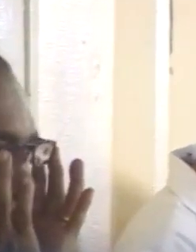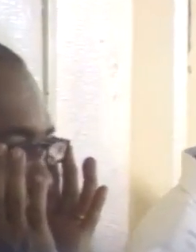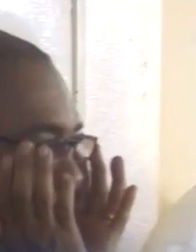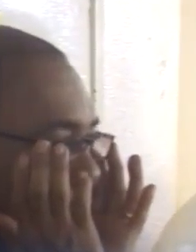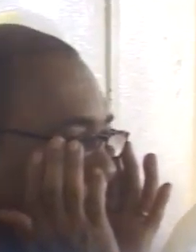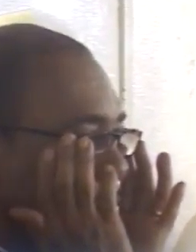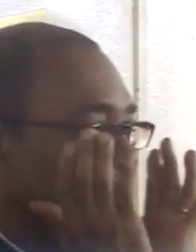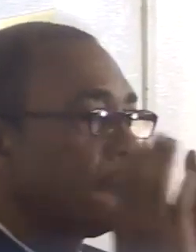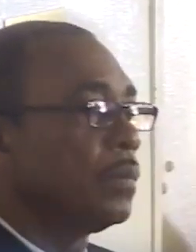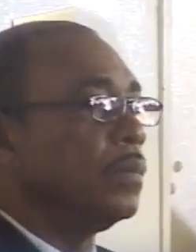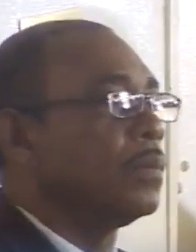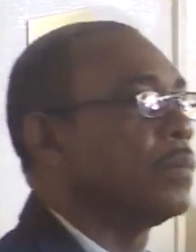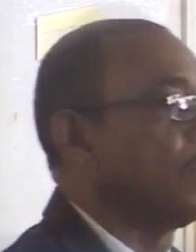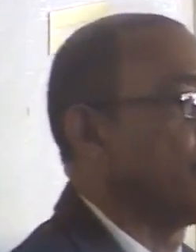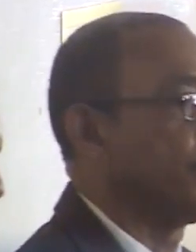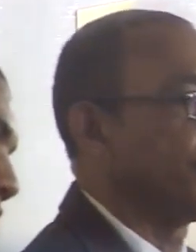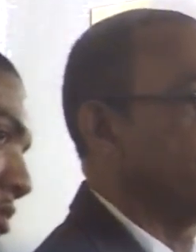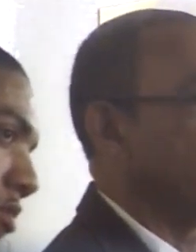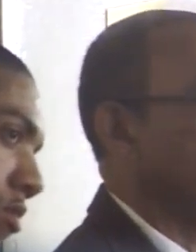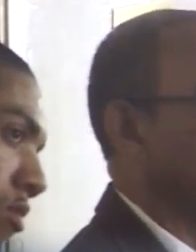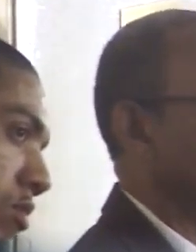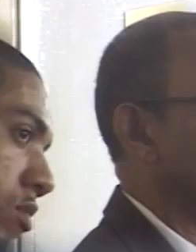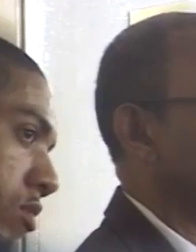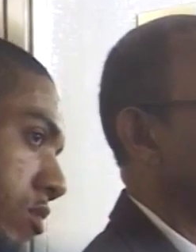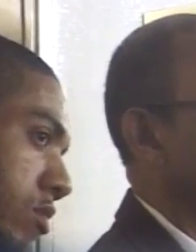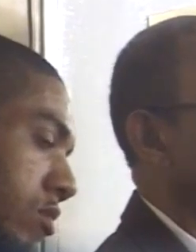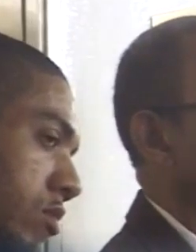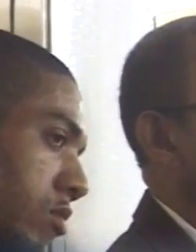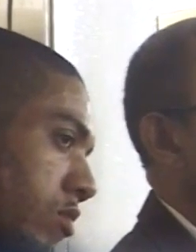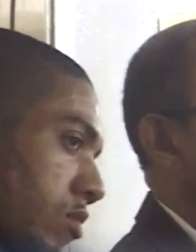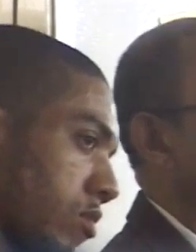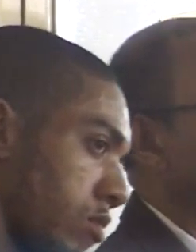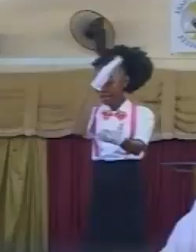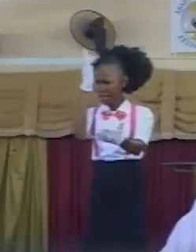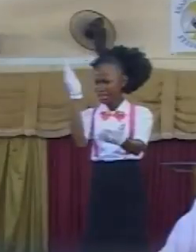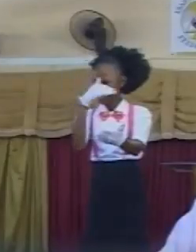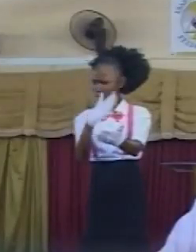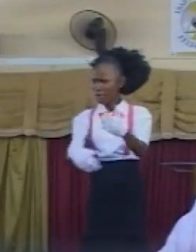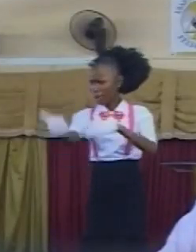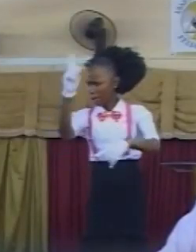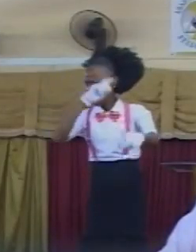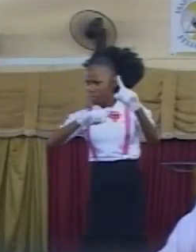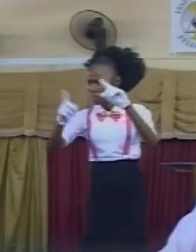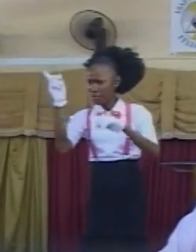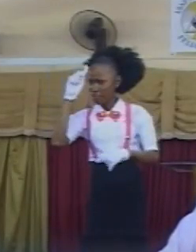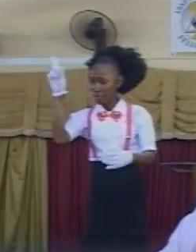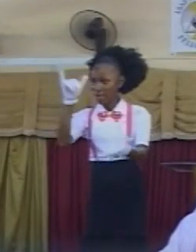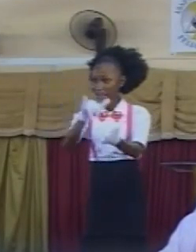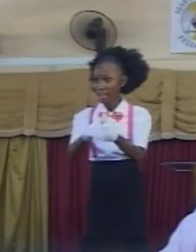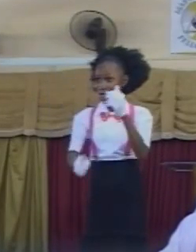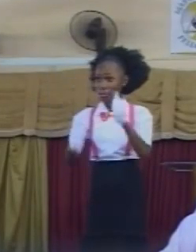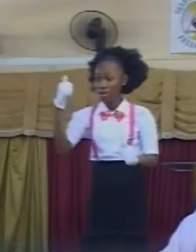But when they realized that he didn't come for that which they expected,